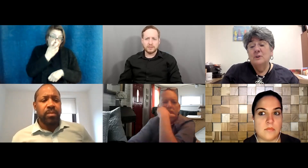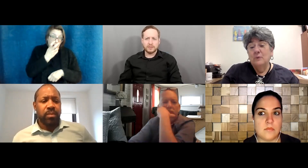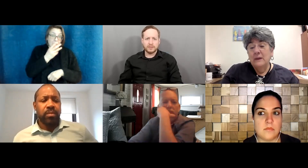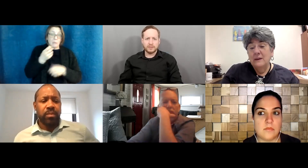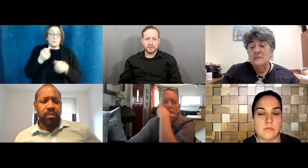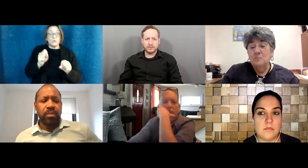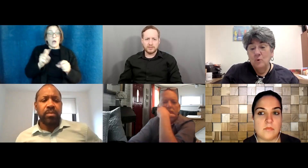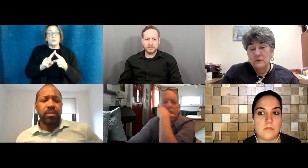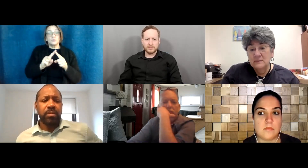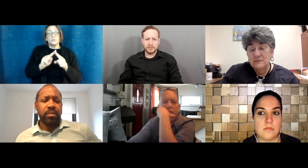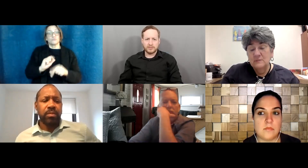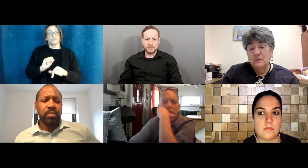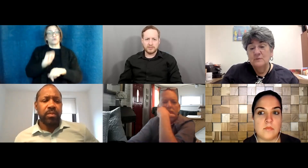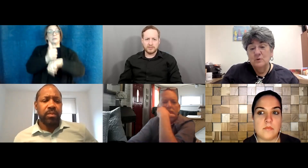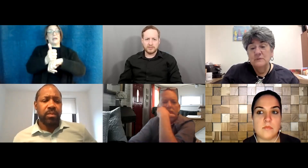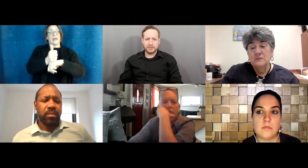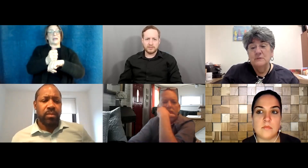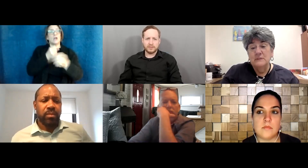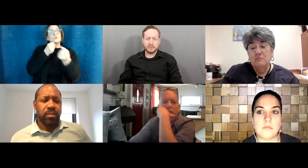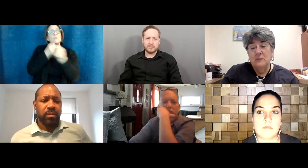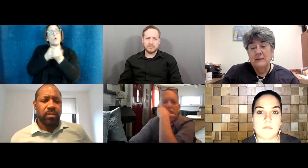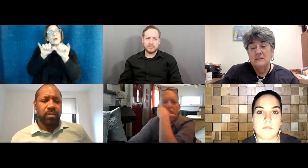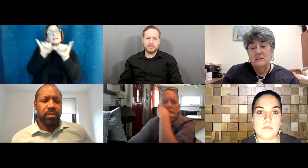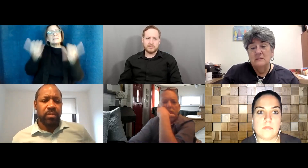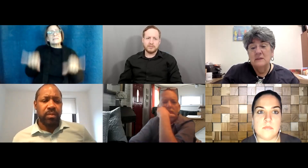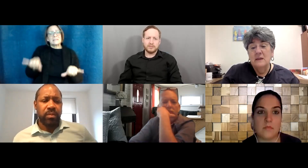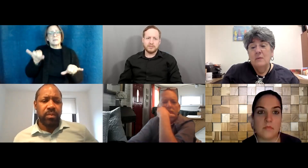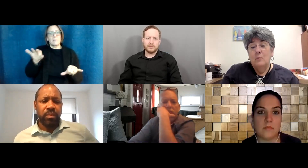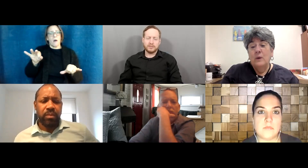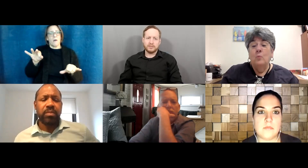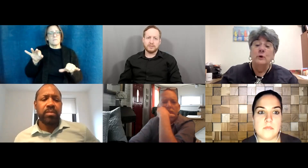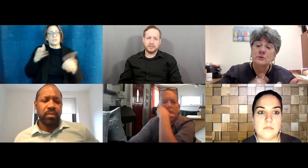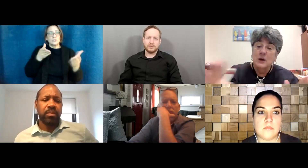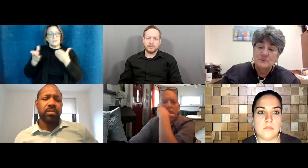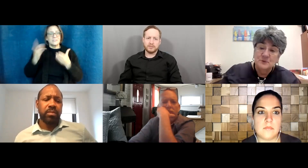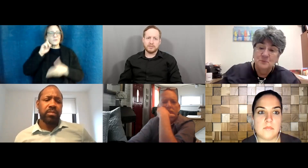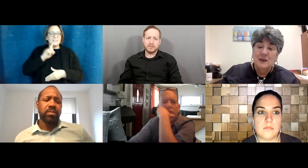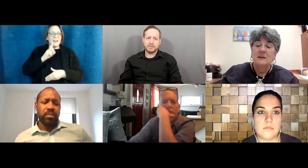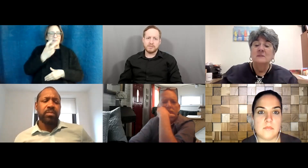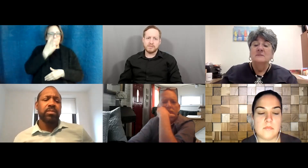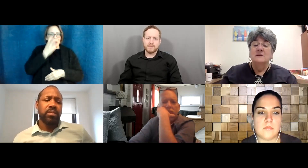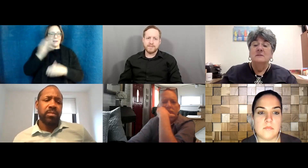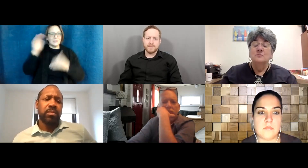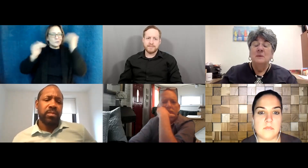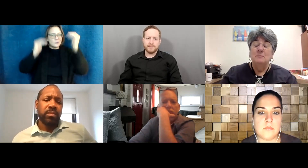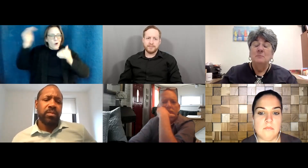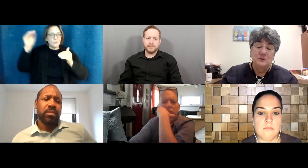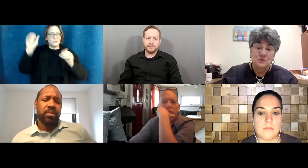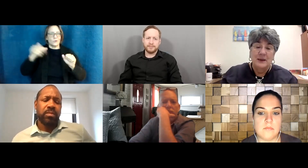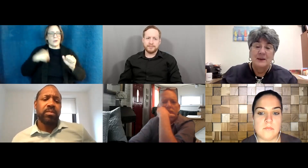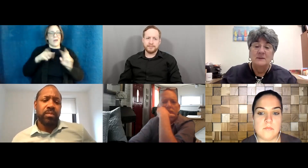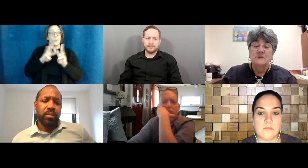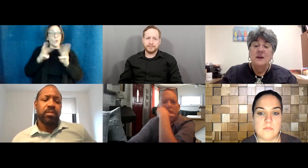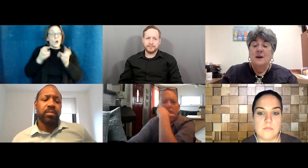trying to create a support system of services for deafblind adults, where workshops could be held, people could